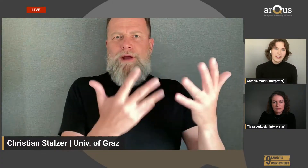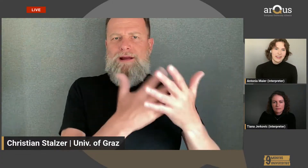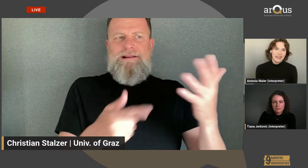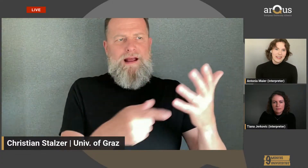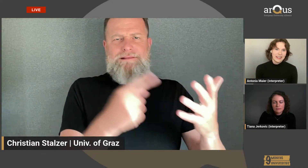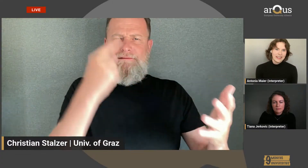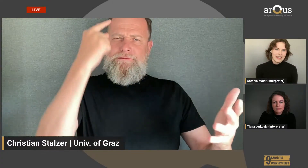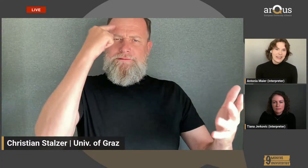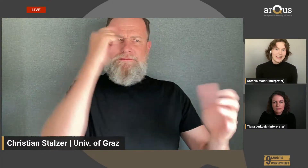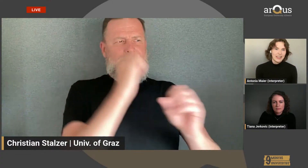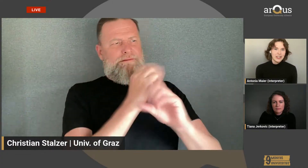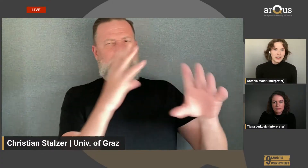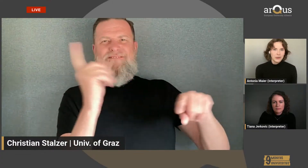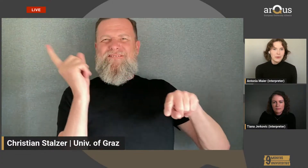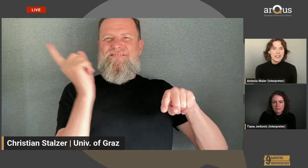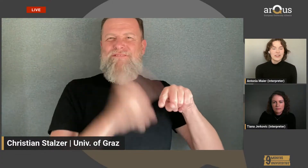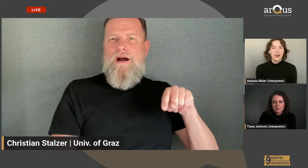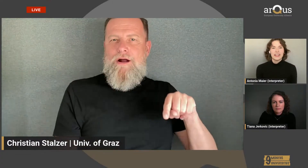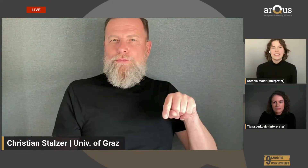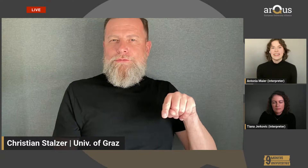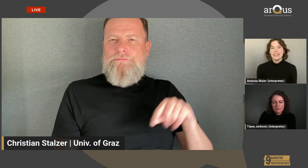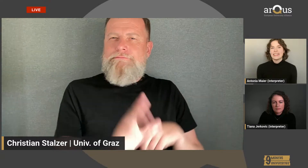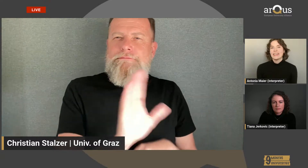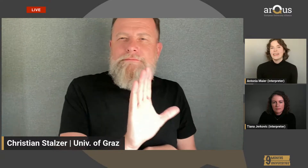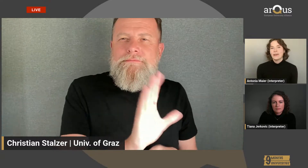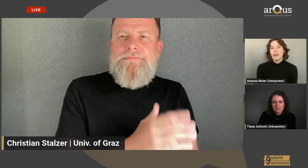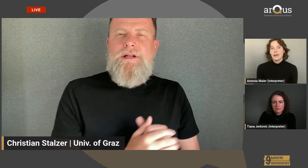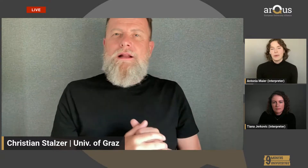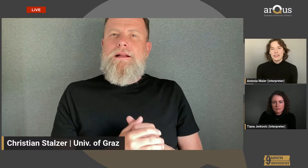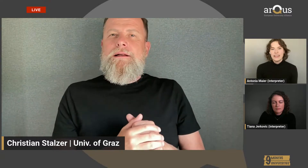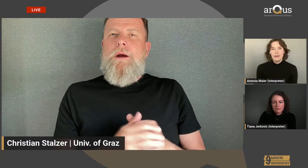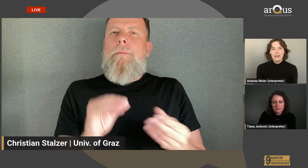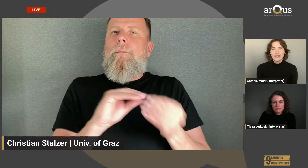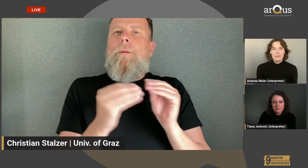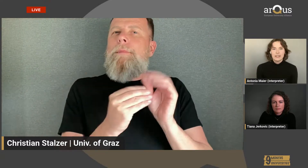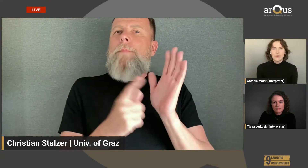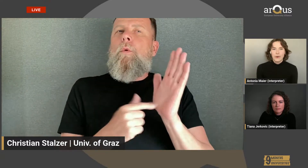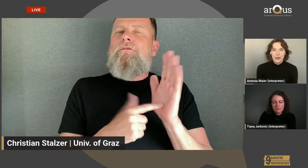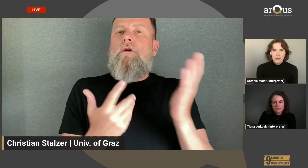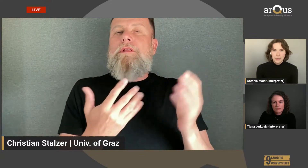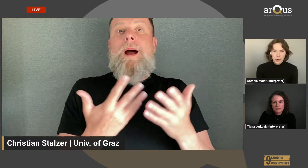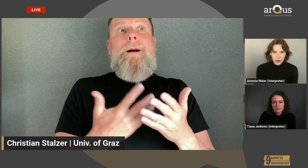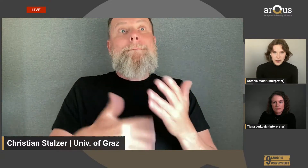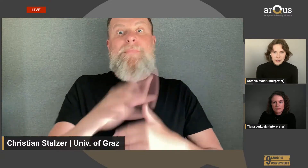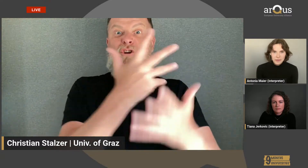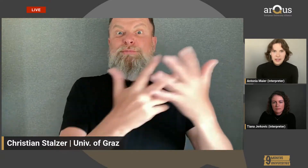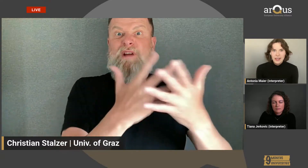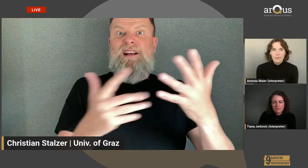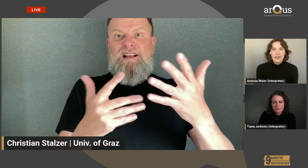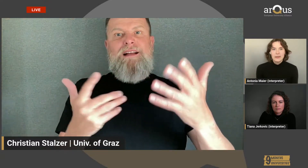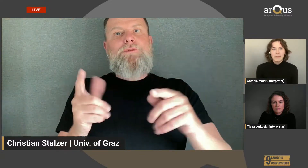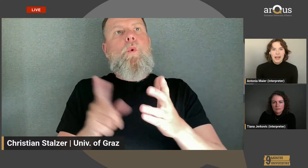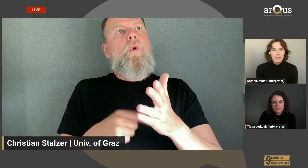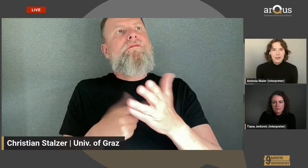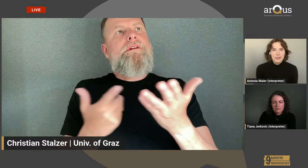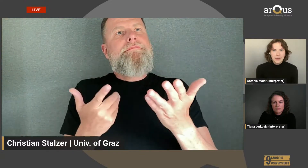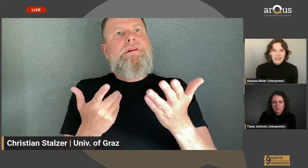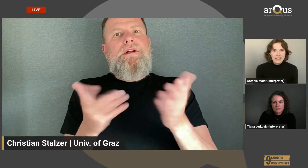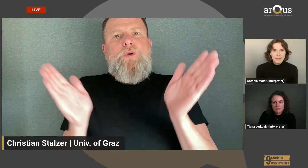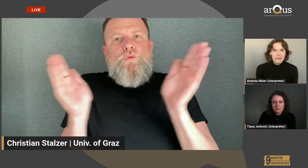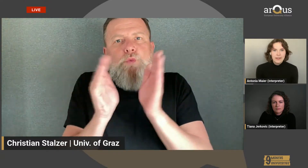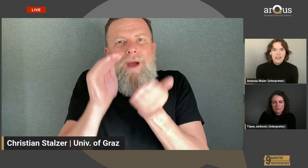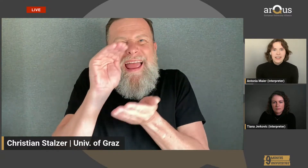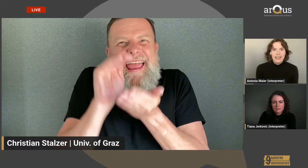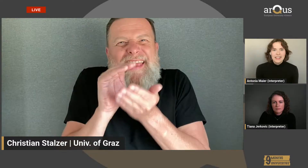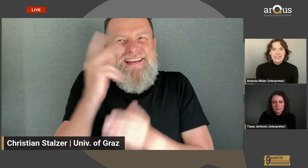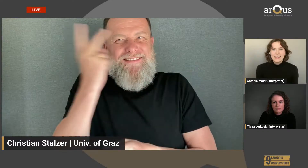So the issue is not that multilingualism is thought wrong, but in my